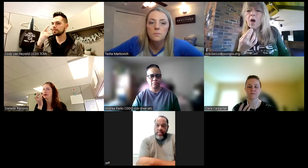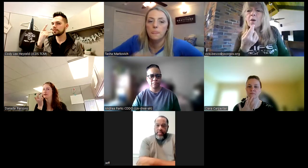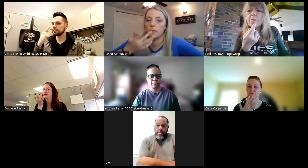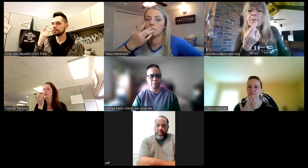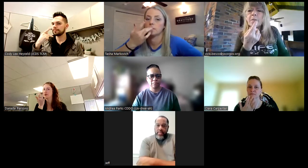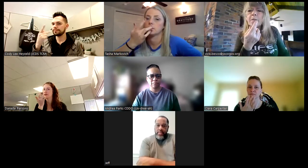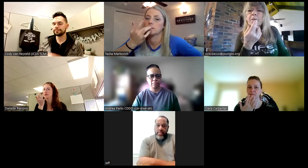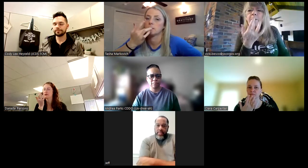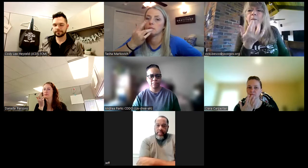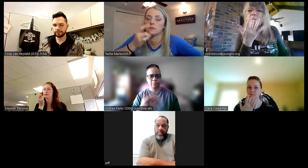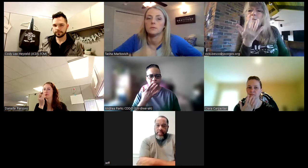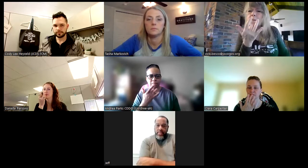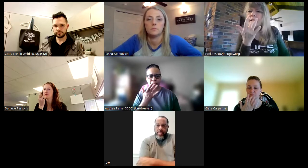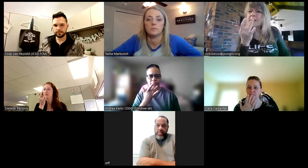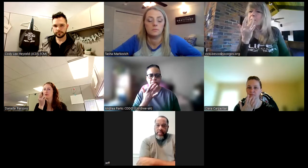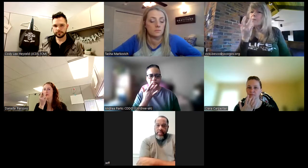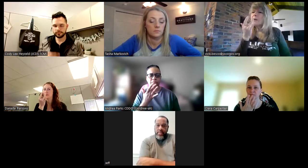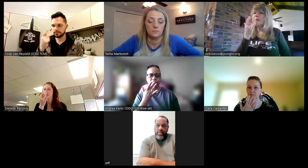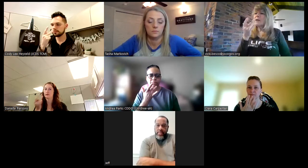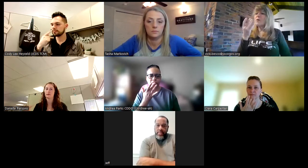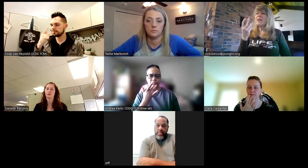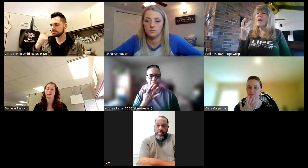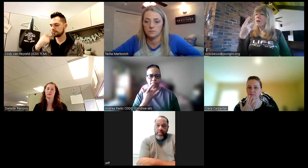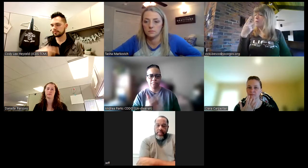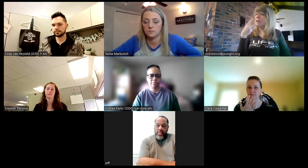of like flicks on the lips. Yeah, pink. Without a P?